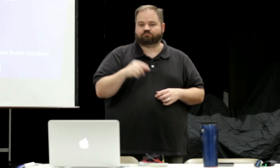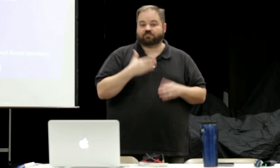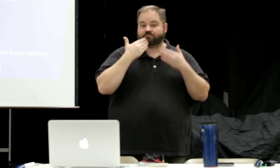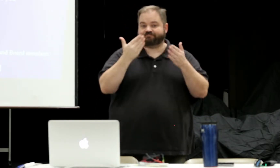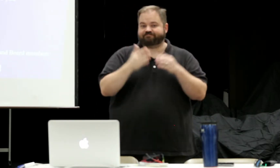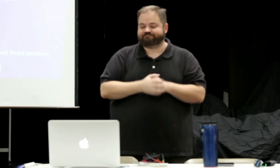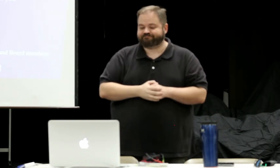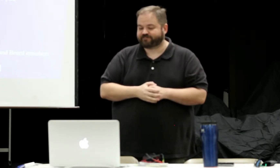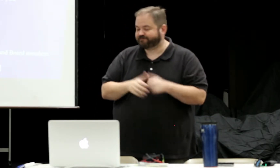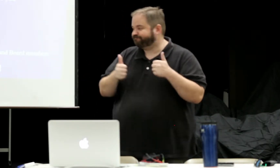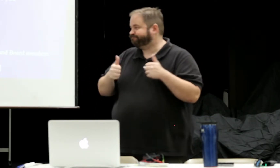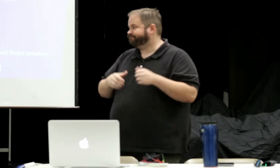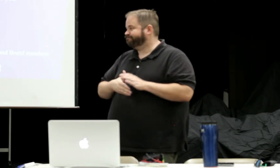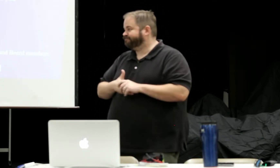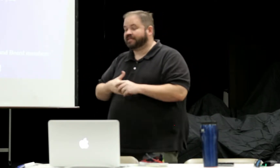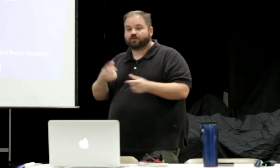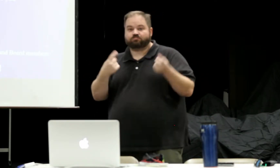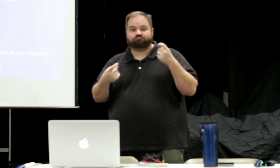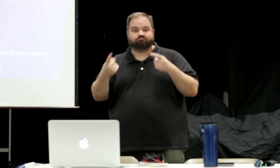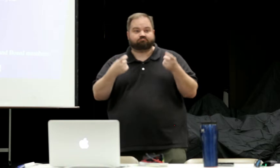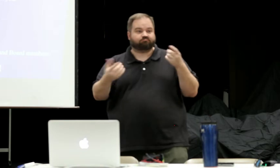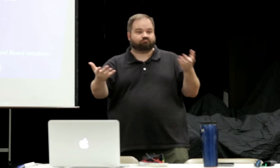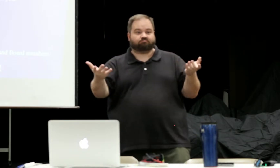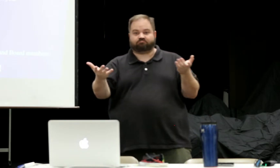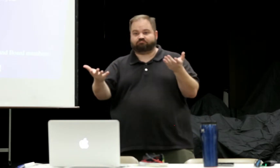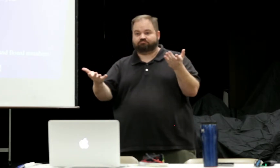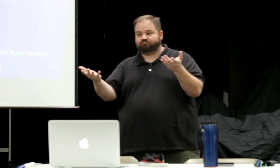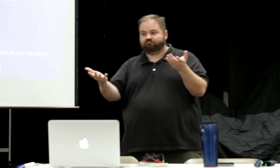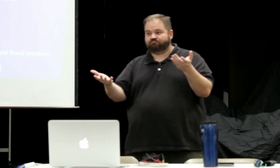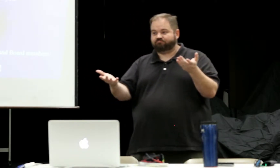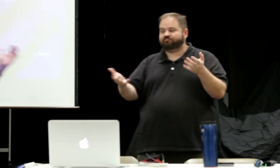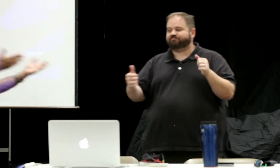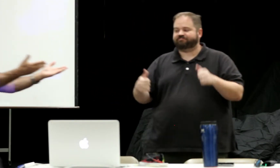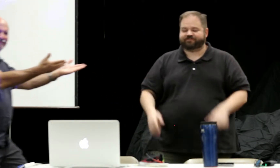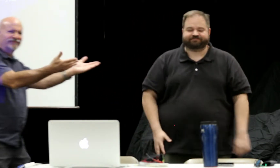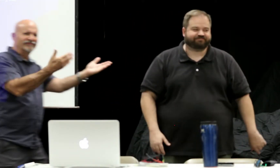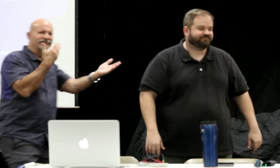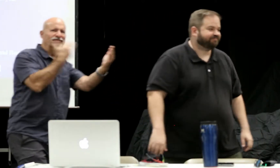jessiel@dhhsc.org. Thank you very much. Any questions? Okay.